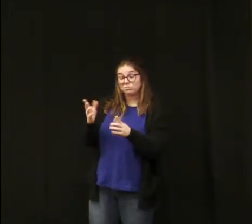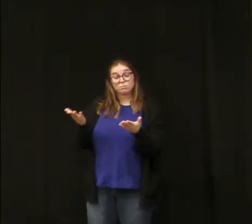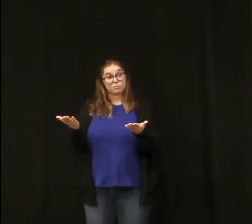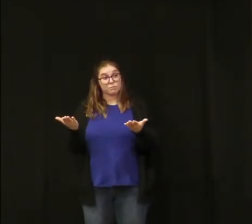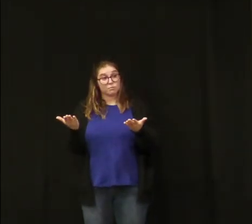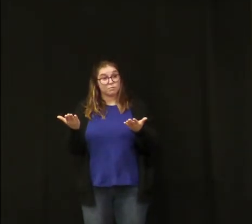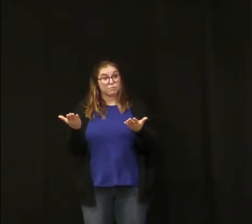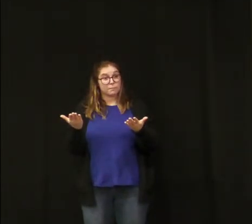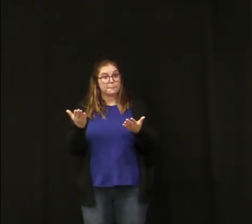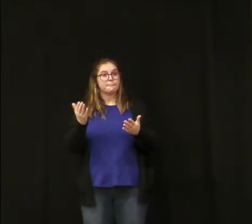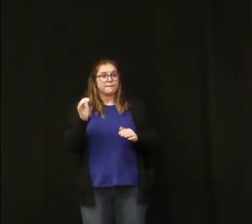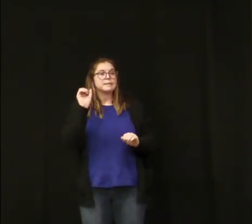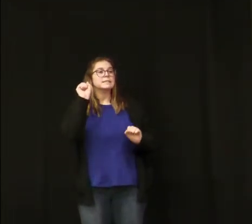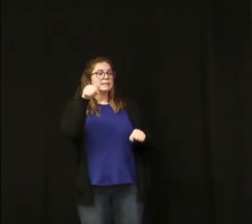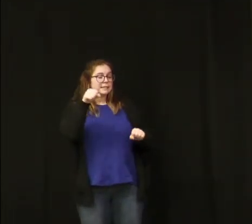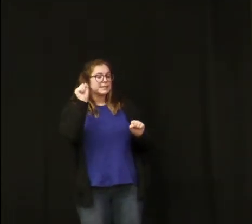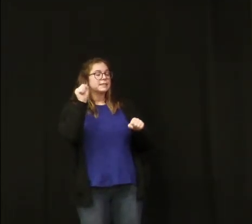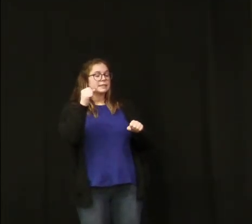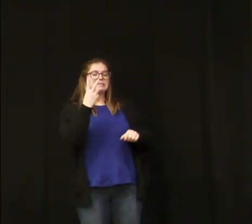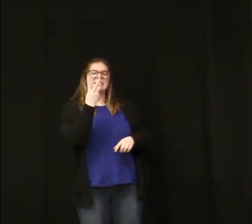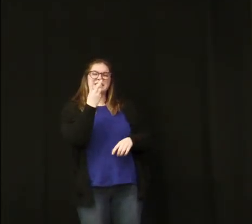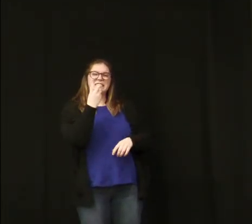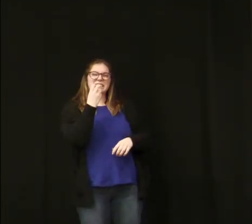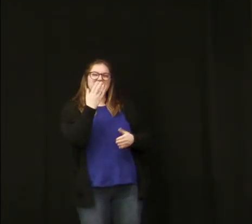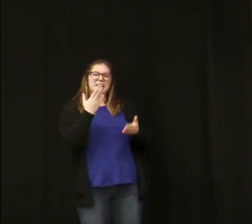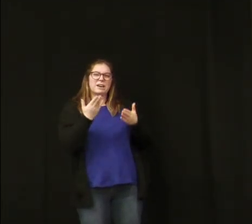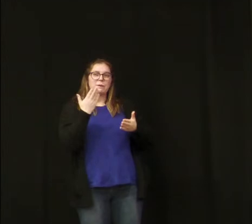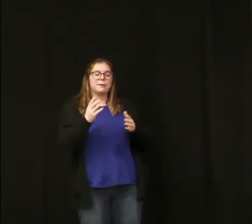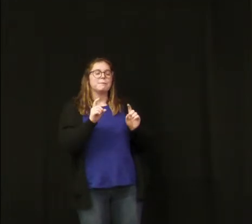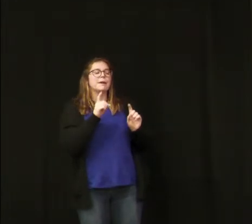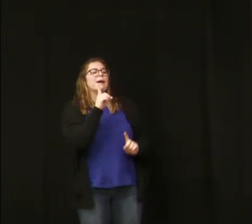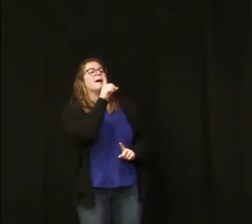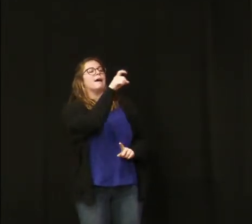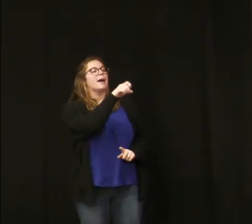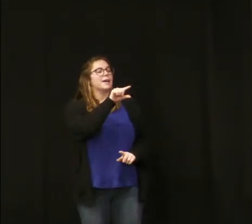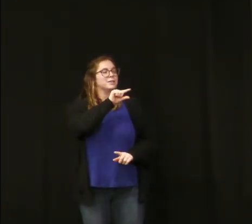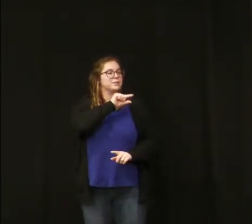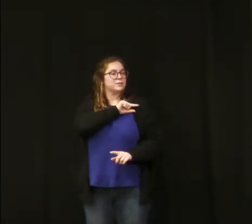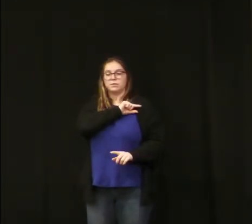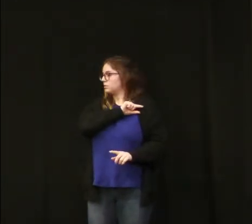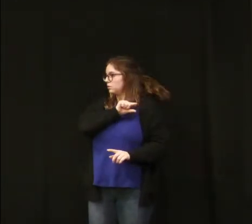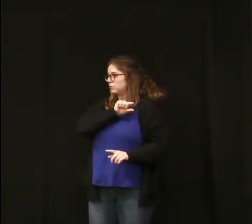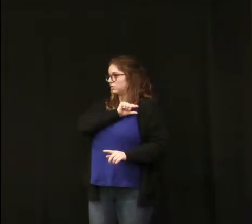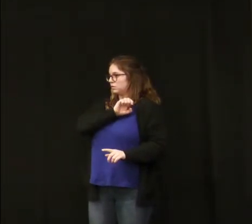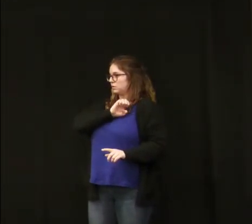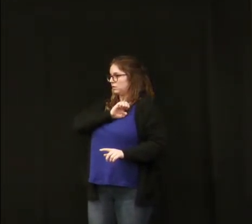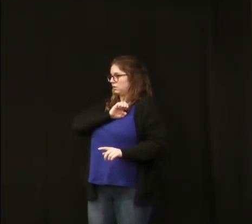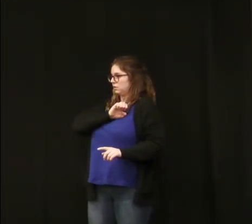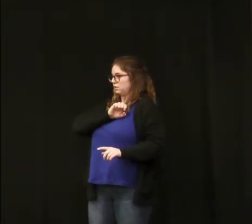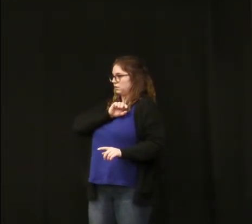my brain. Okay. Yes. When in doubt, we're going to refer to Janice. Janice.